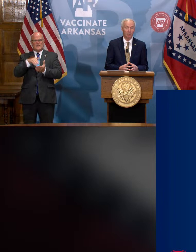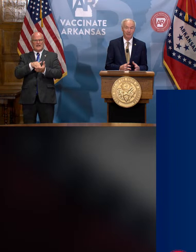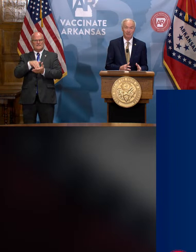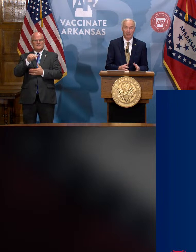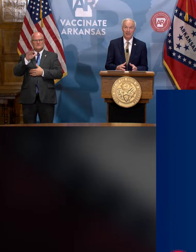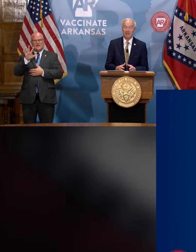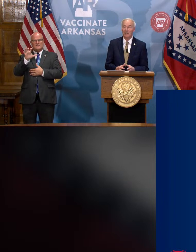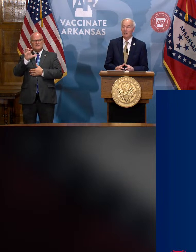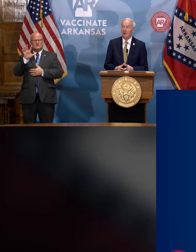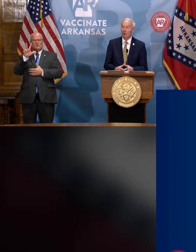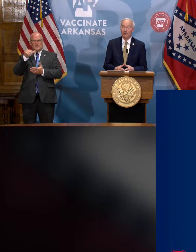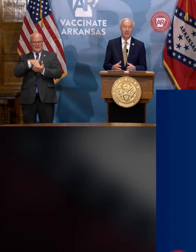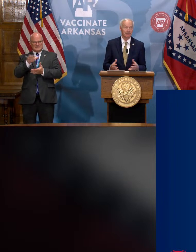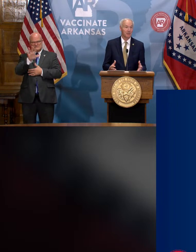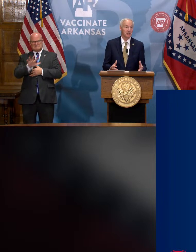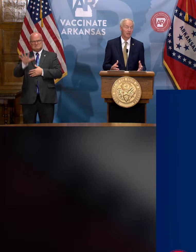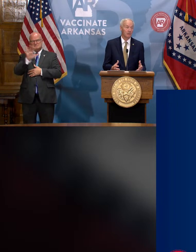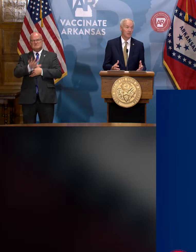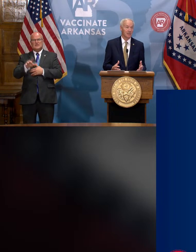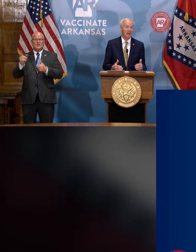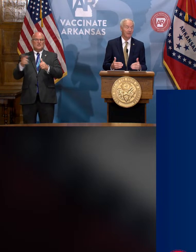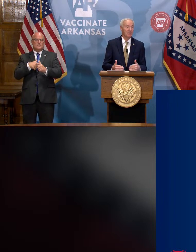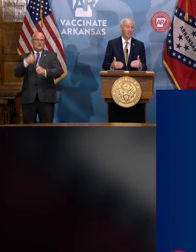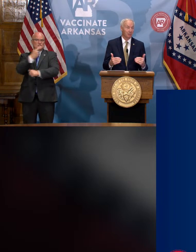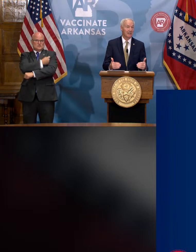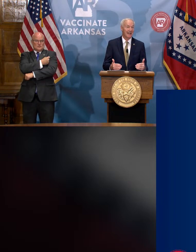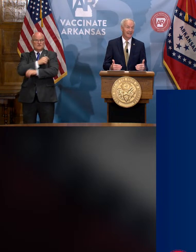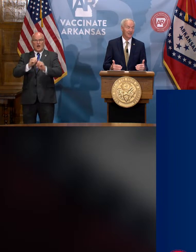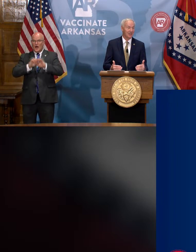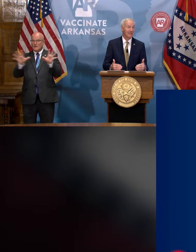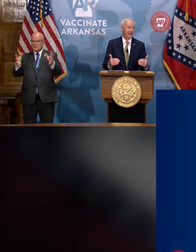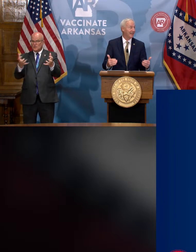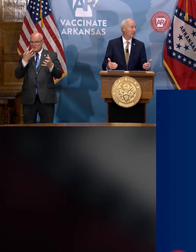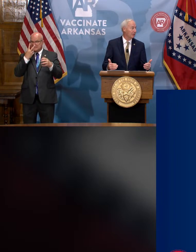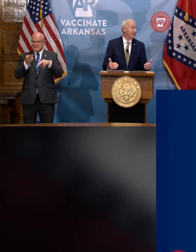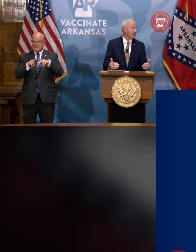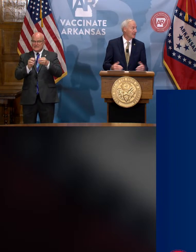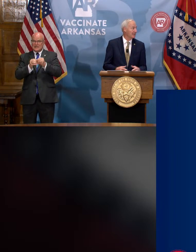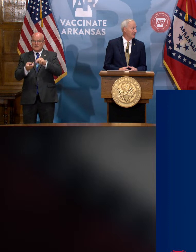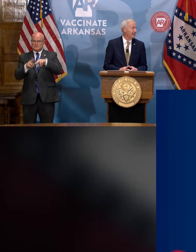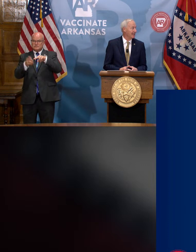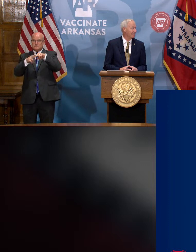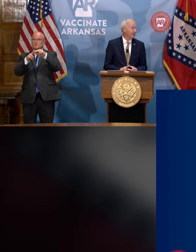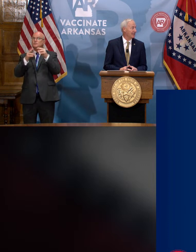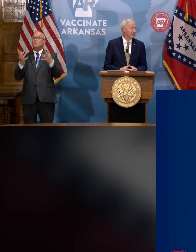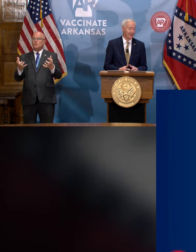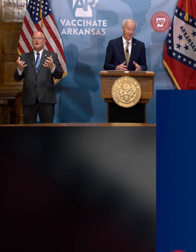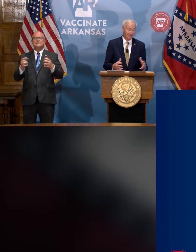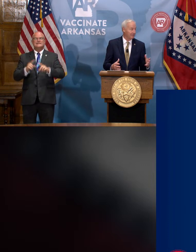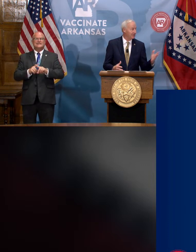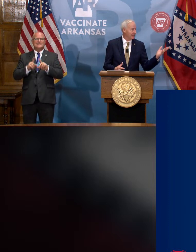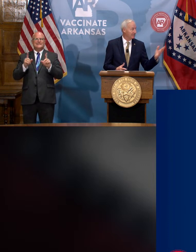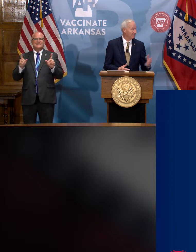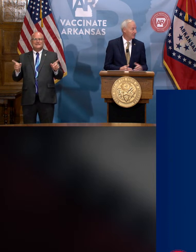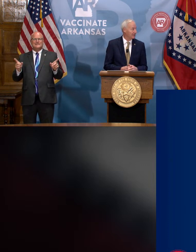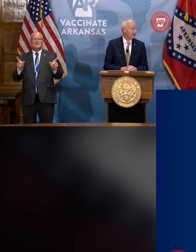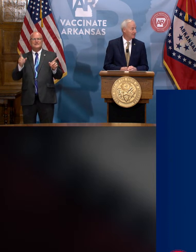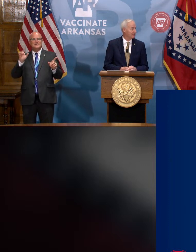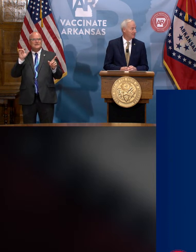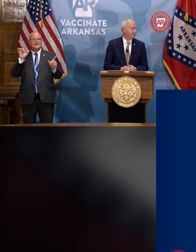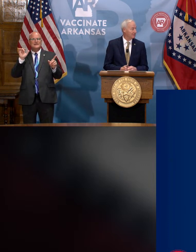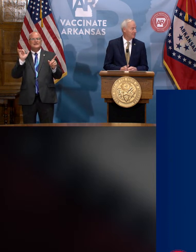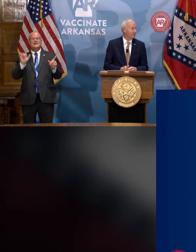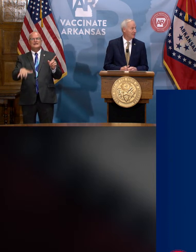is about what we've been running on first doses. Obviously, we'd like to see that increased, but